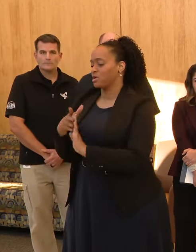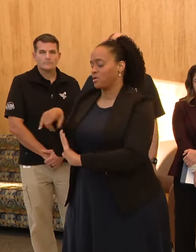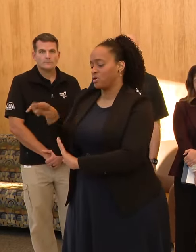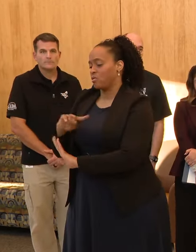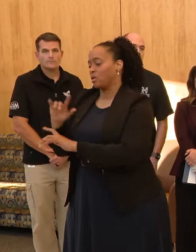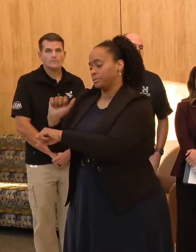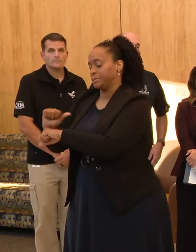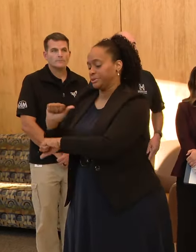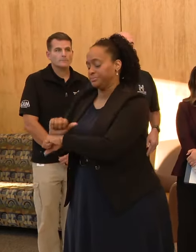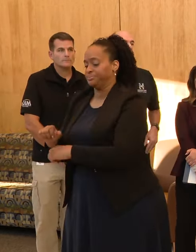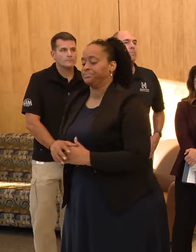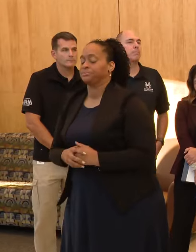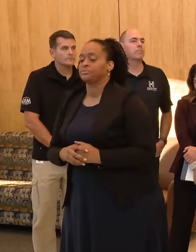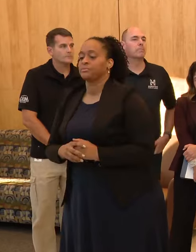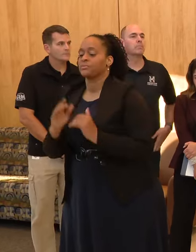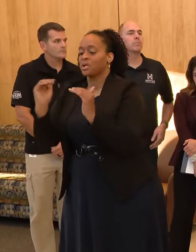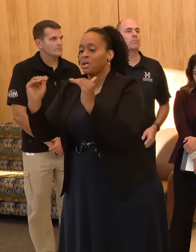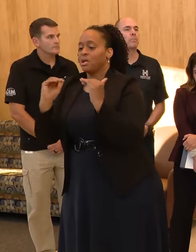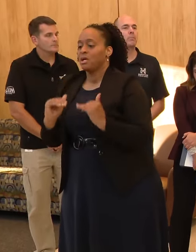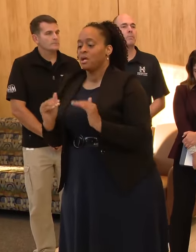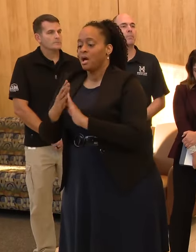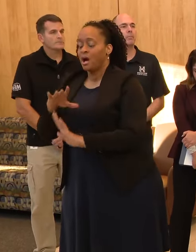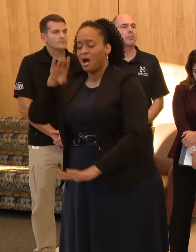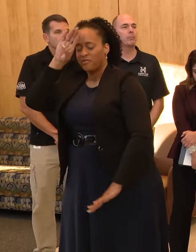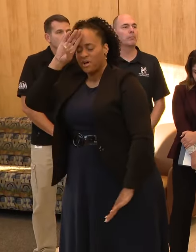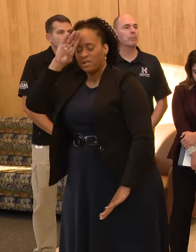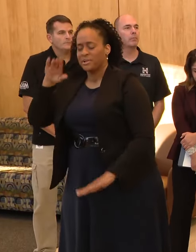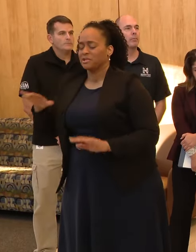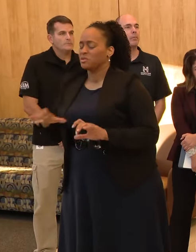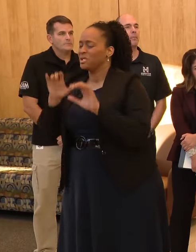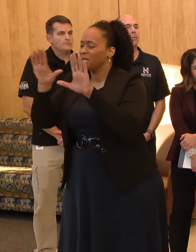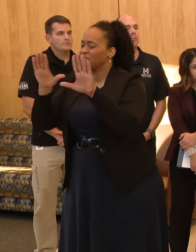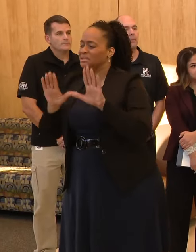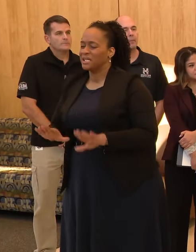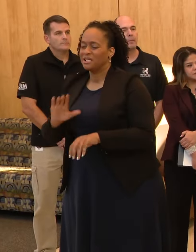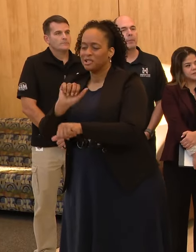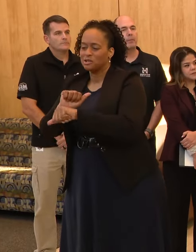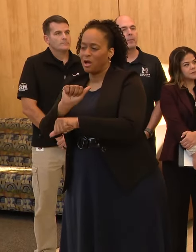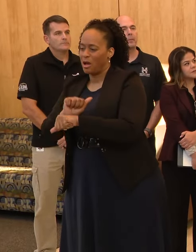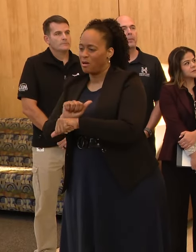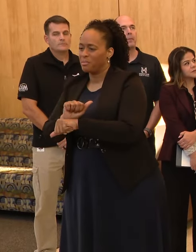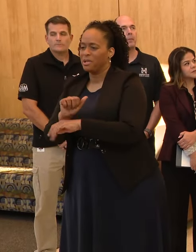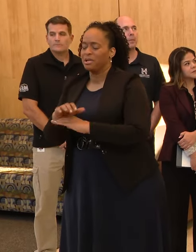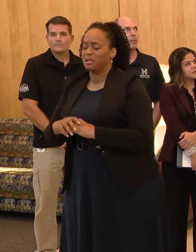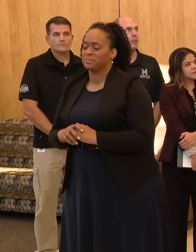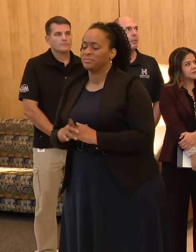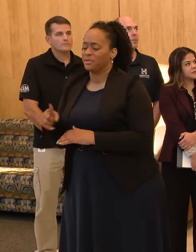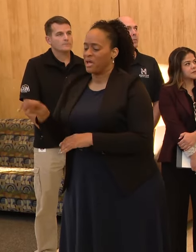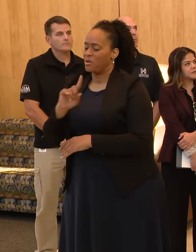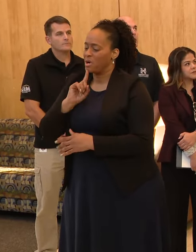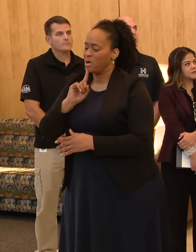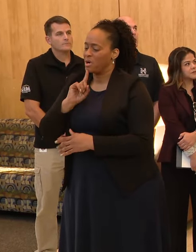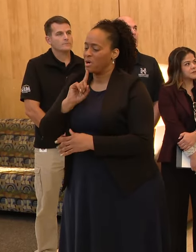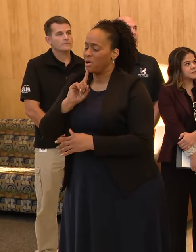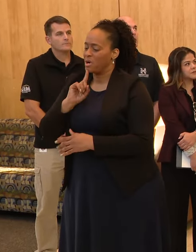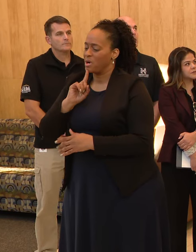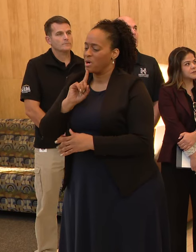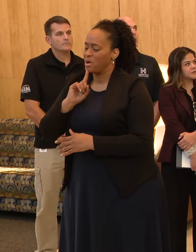file. Our fire department is doing such an outstanding job. They will actually help us